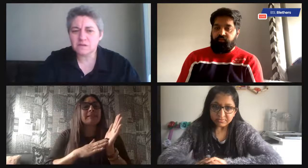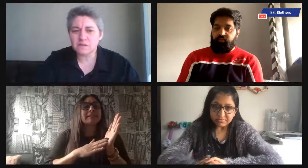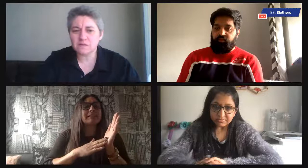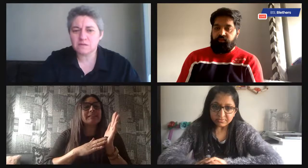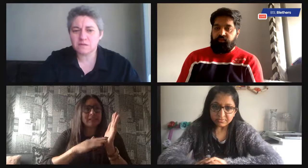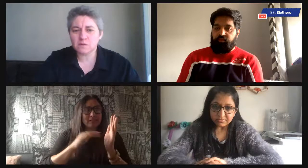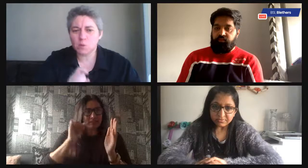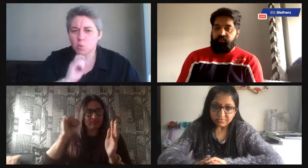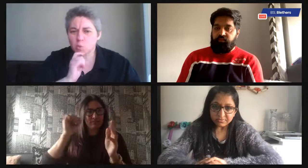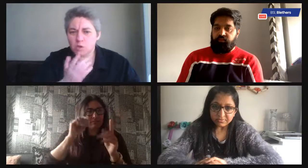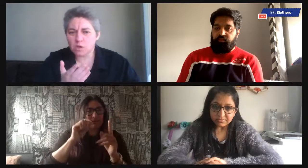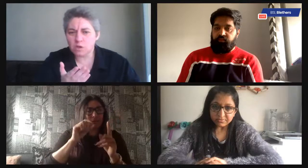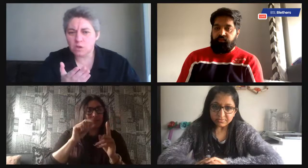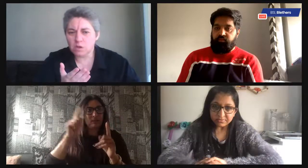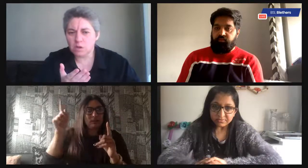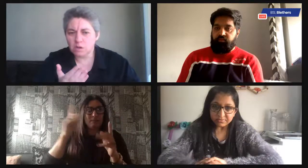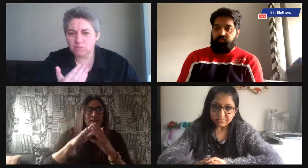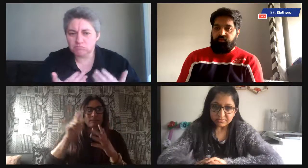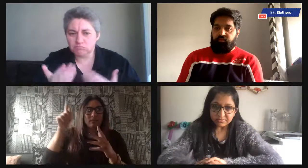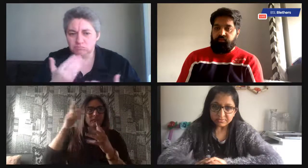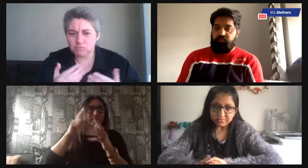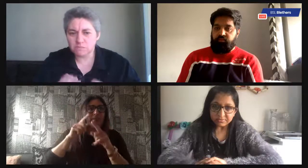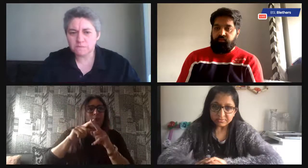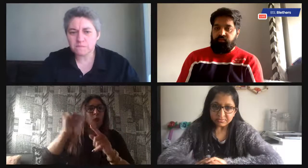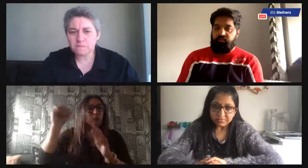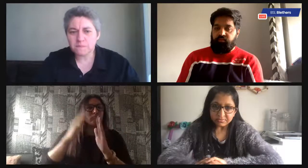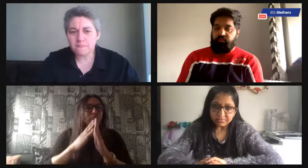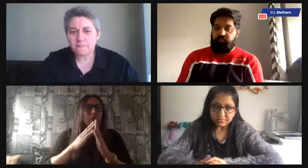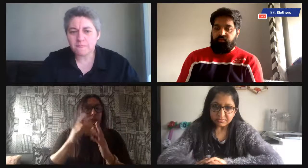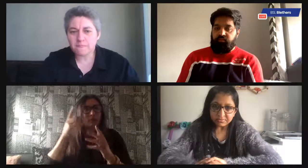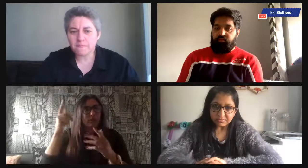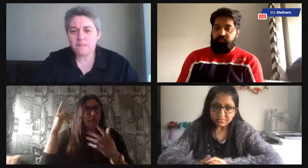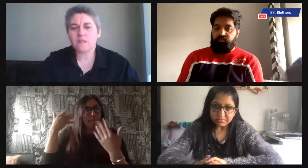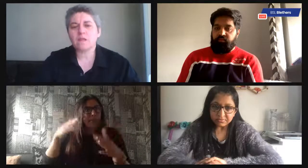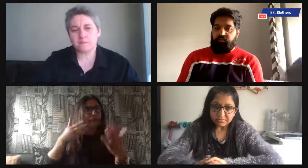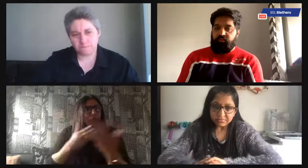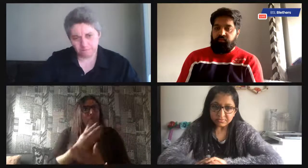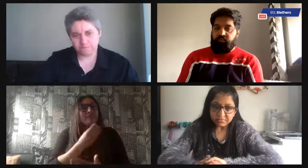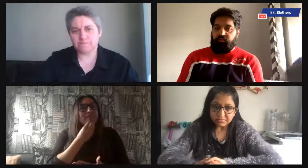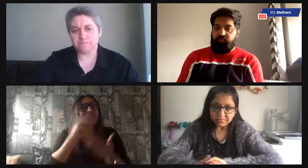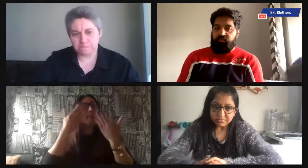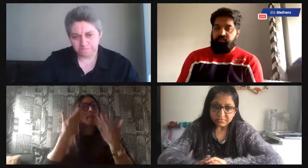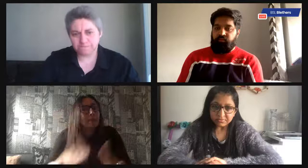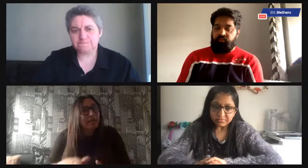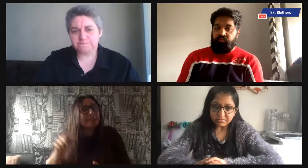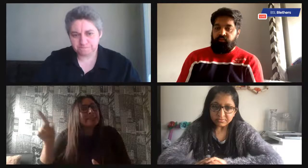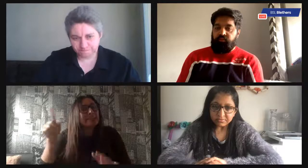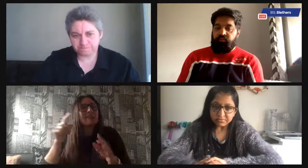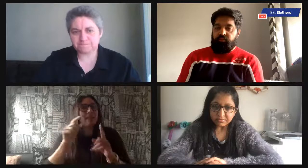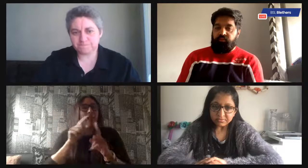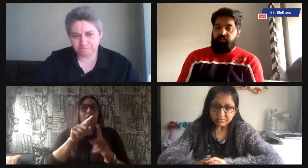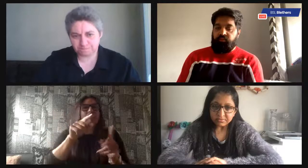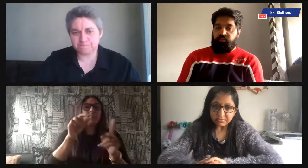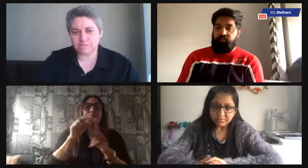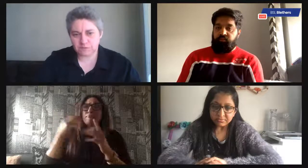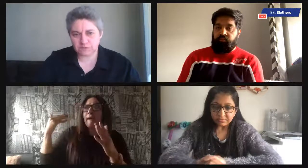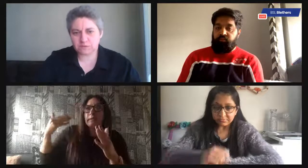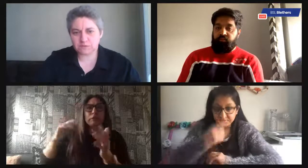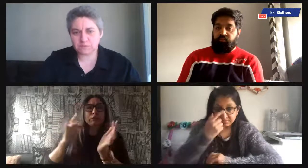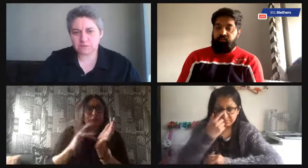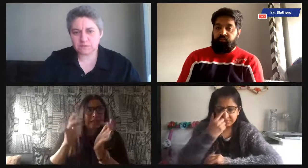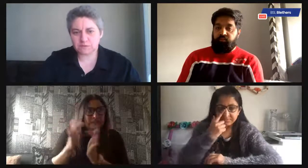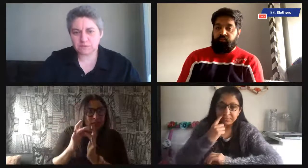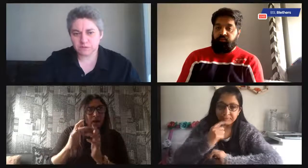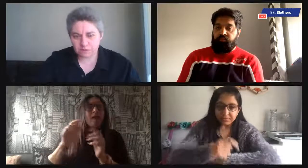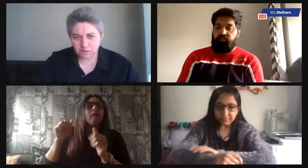peace be upon him. Prophet Muhammad, peace be upon him. He's our prophet, Avro, and he went through the